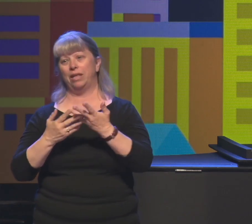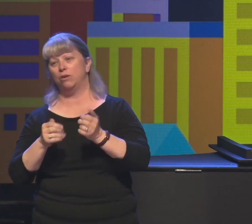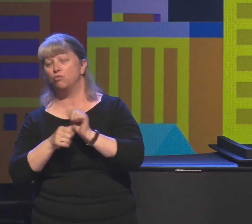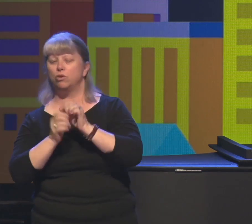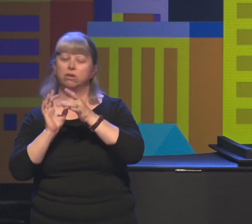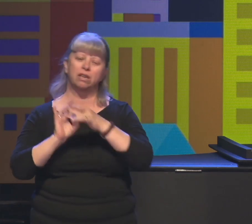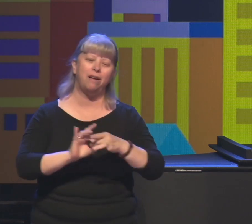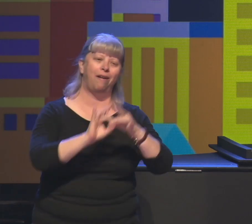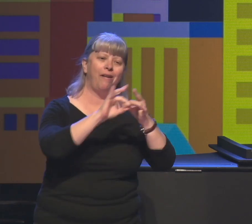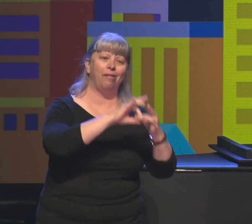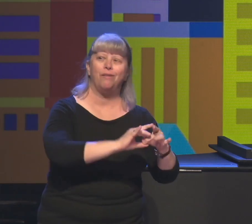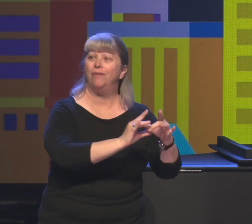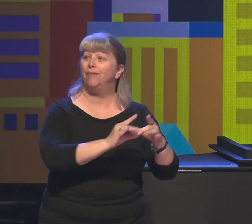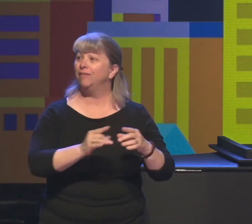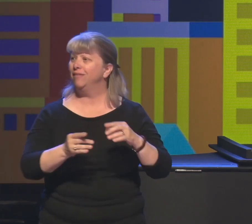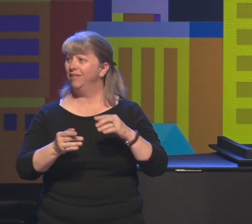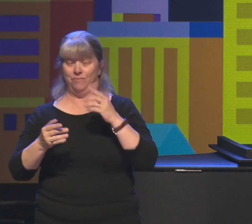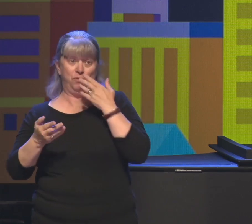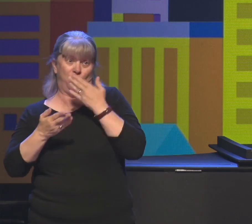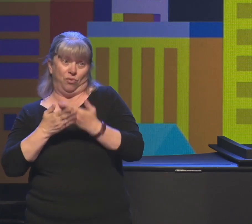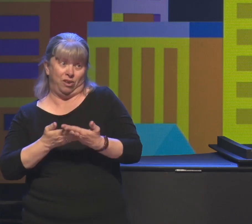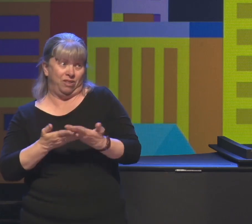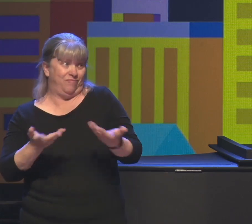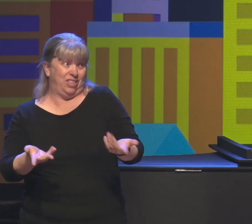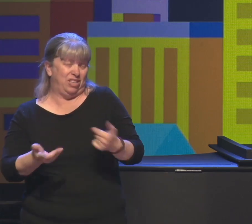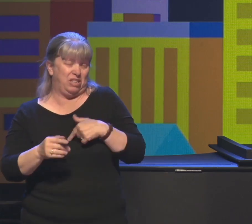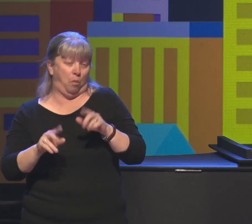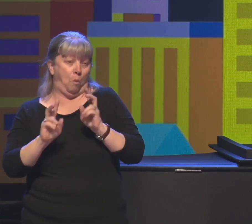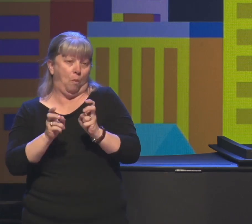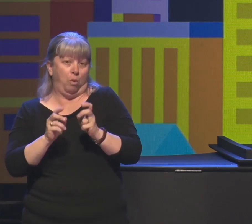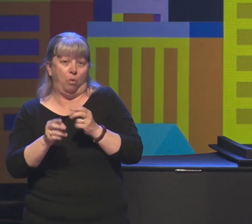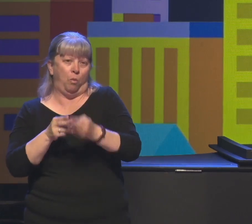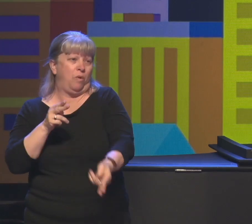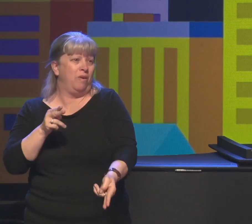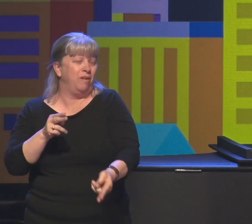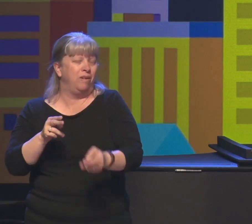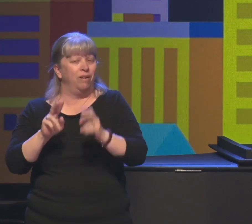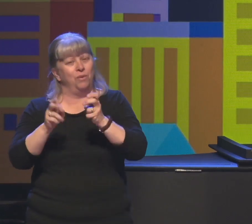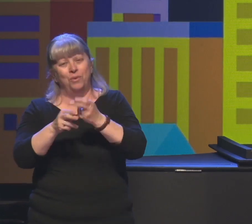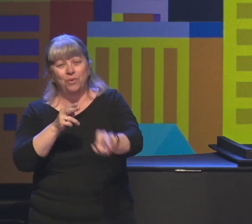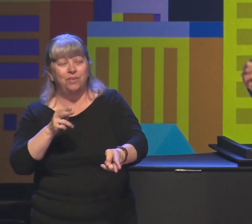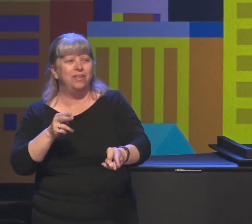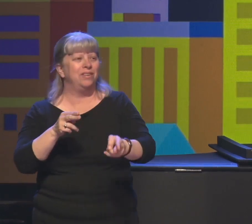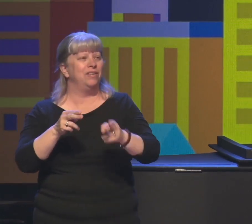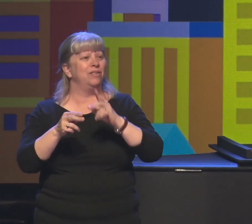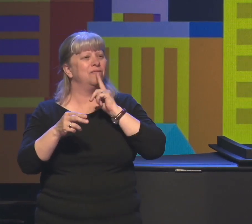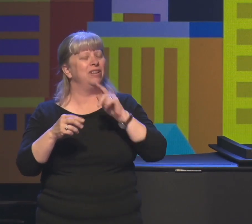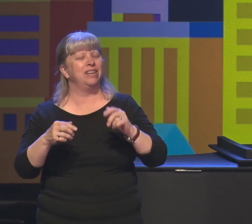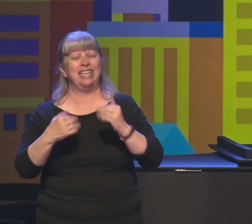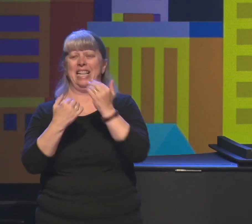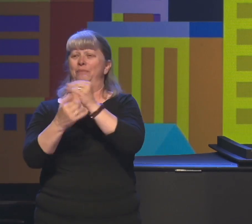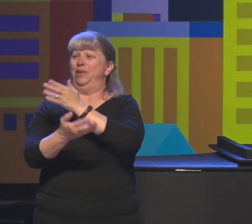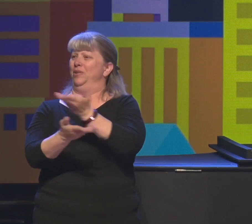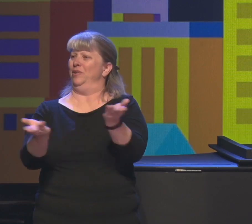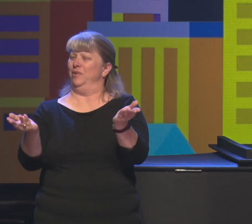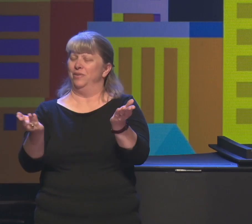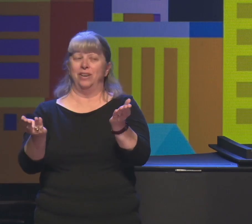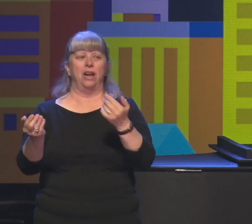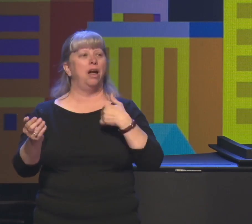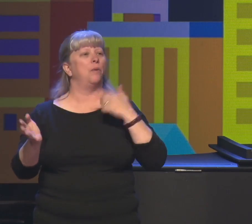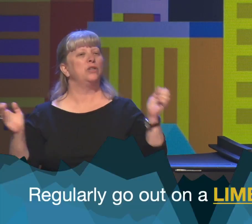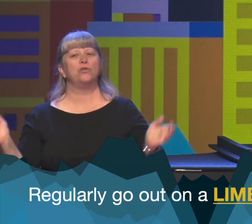together. I mean, it's good, but it's just soundbite spirituality. Like, really live into it. And